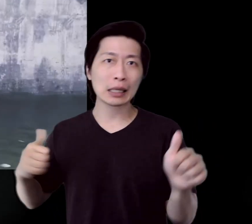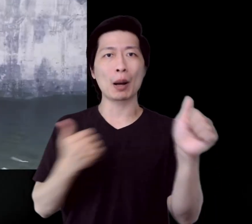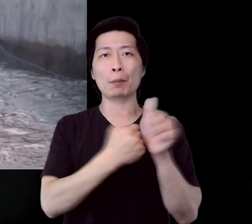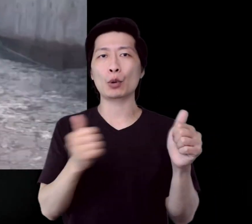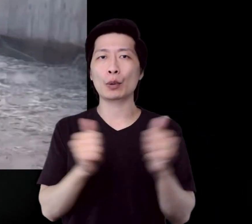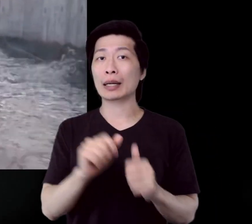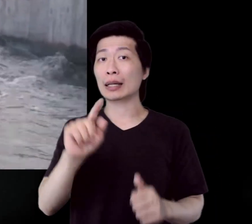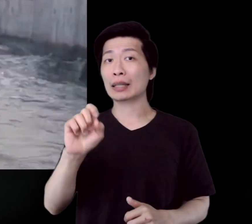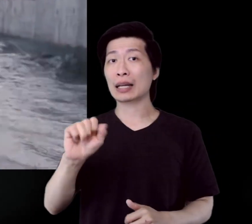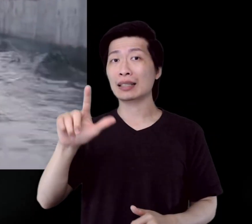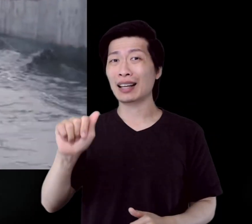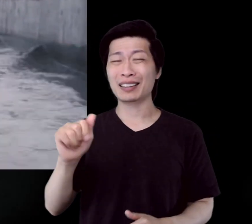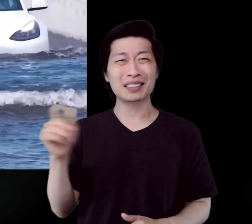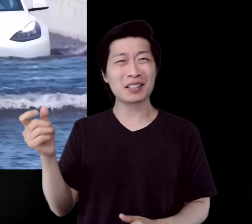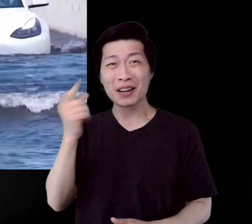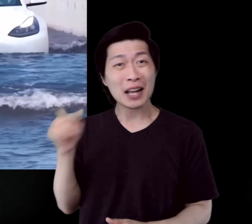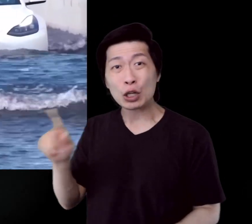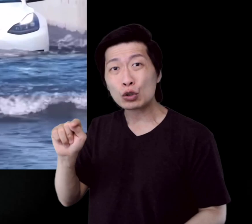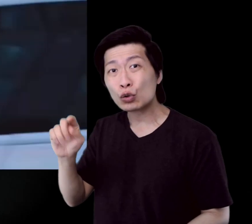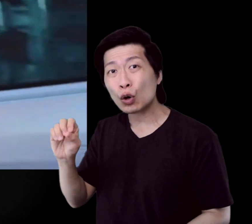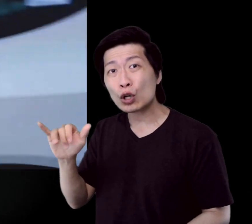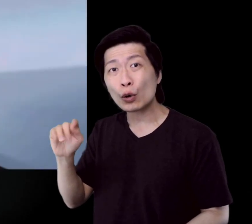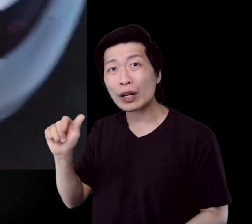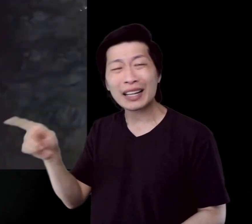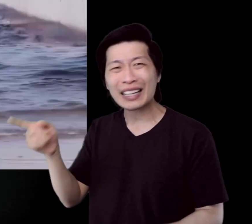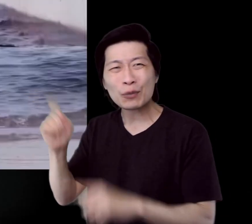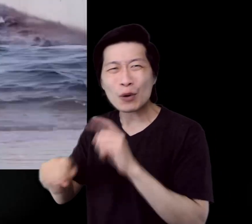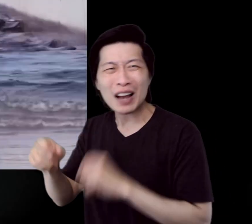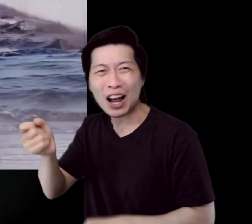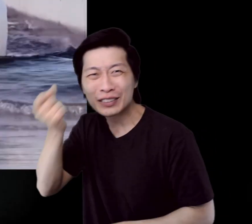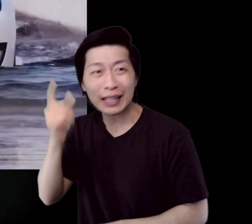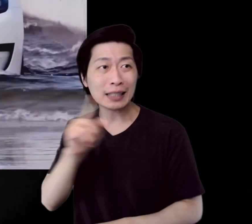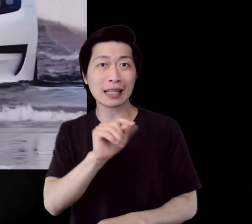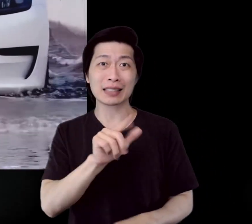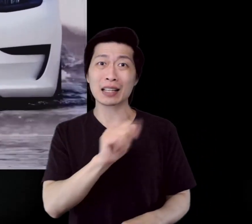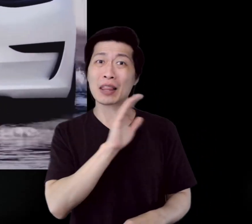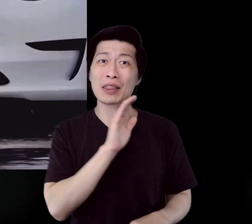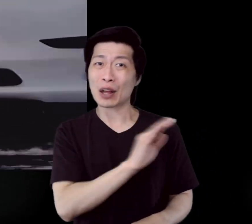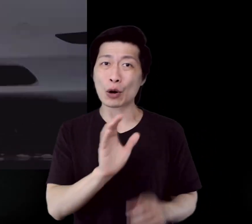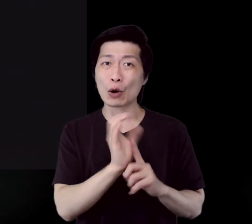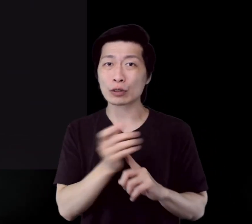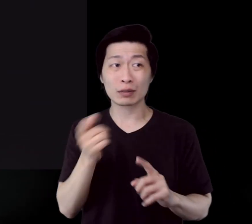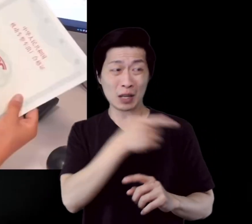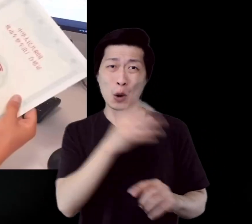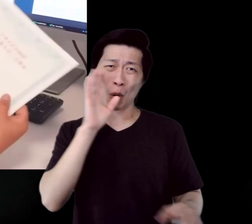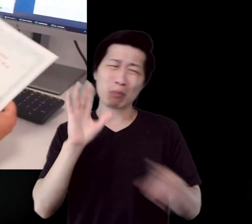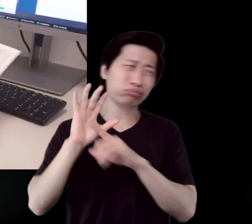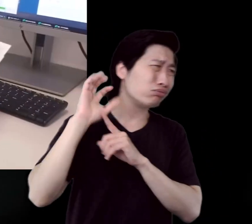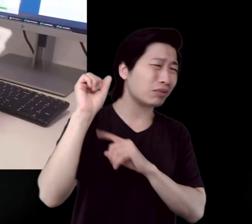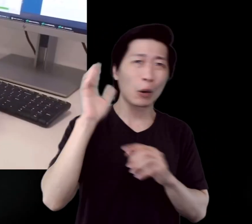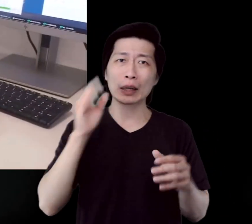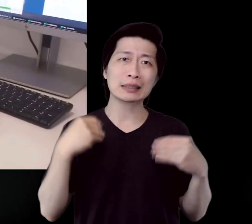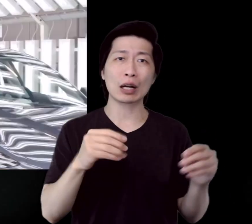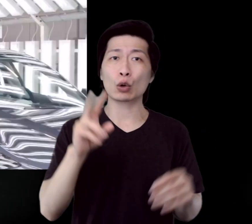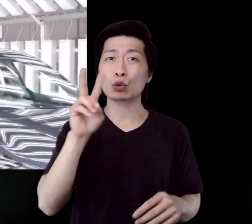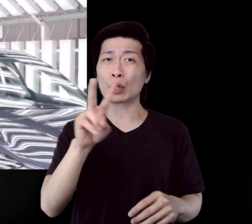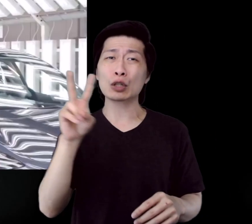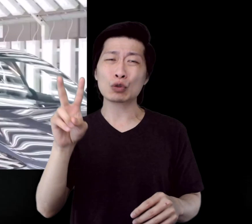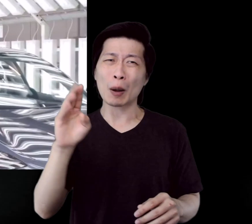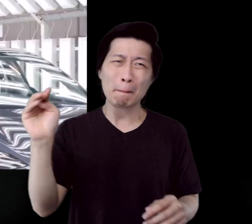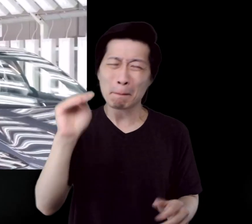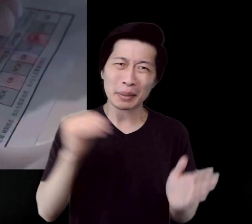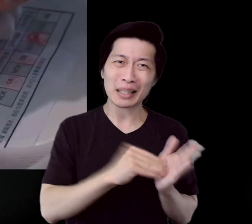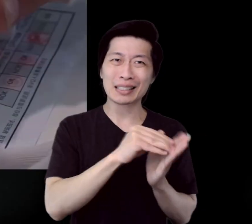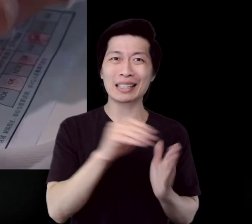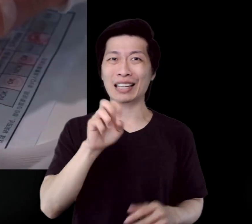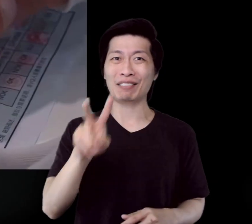able to keep up with Tesla. Toyota will not even understand Tesla's culture before Tesla hits 20 million EVs in